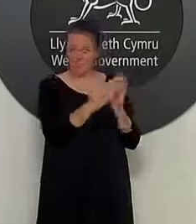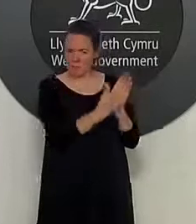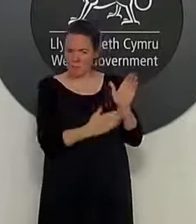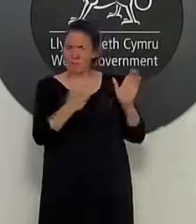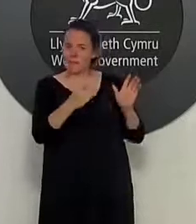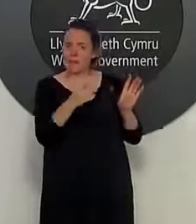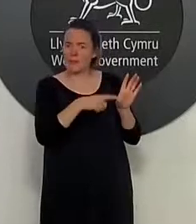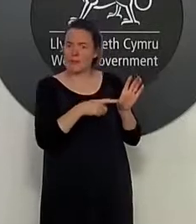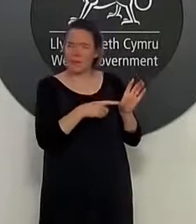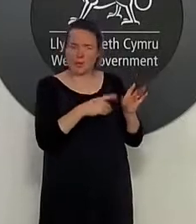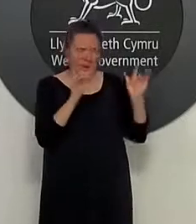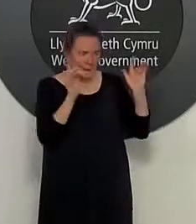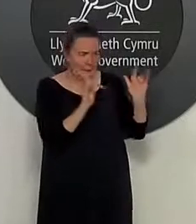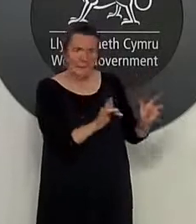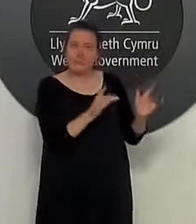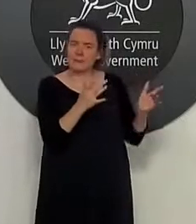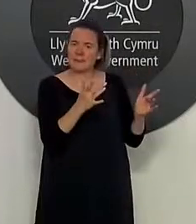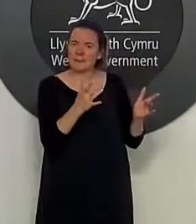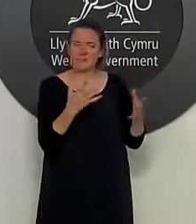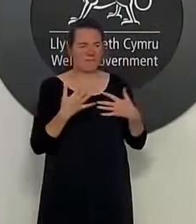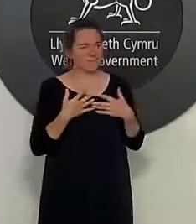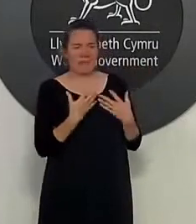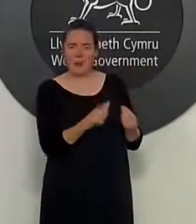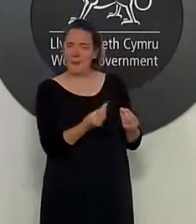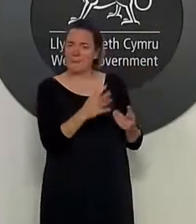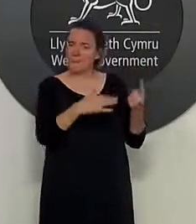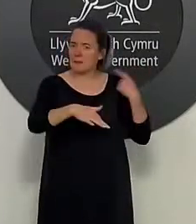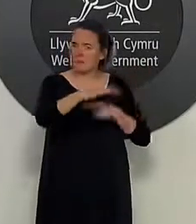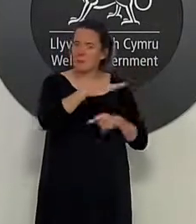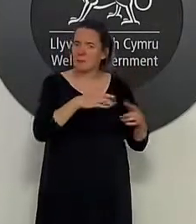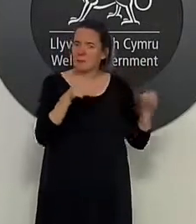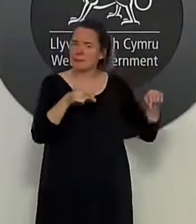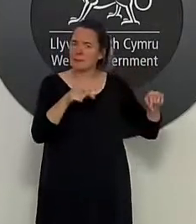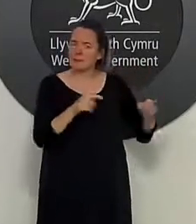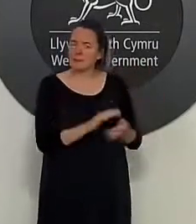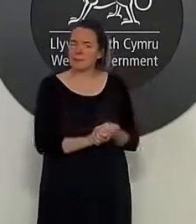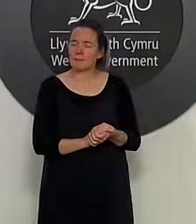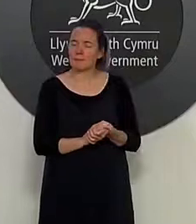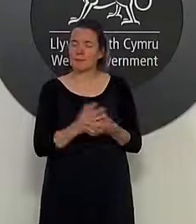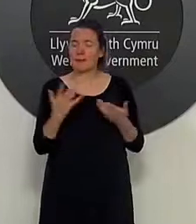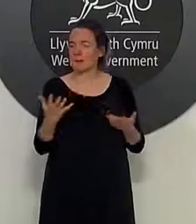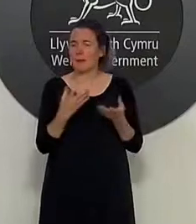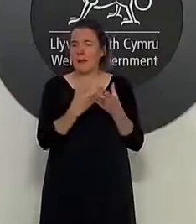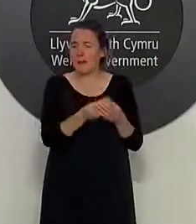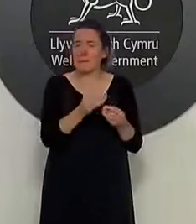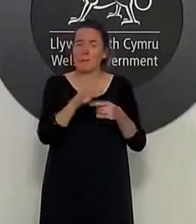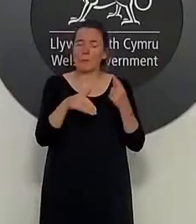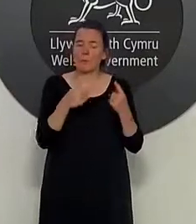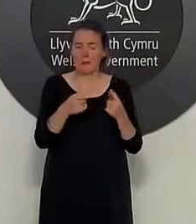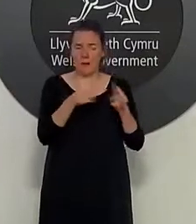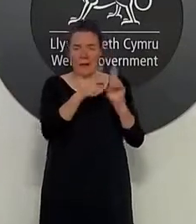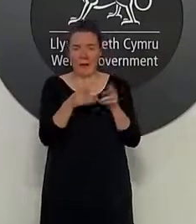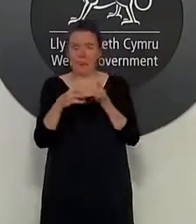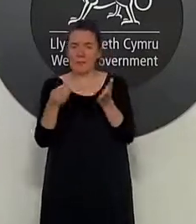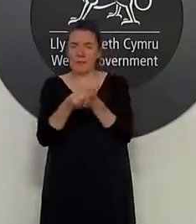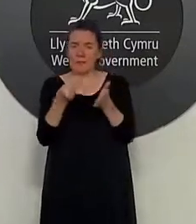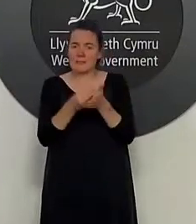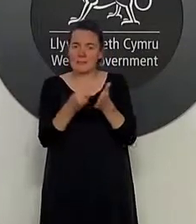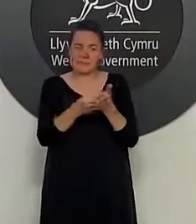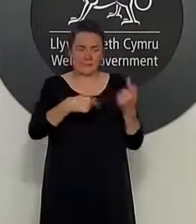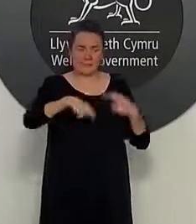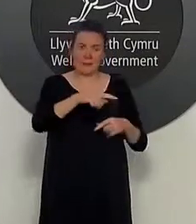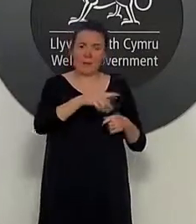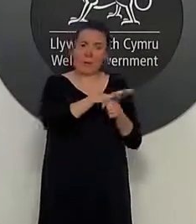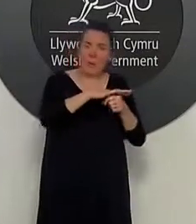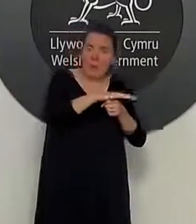healthy communities. It doesn't make for prices which are affordable to local people in that